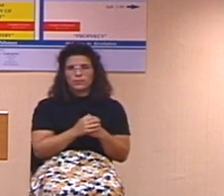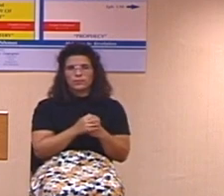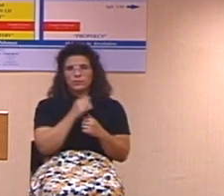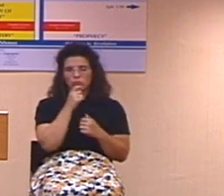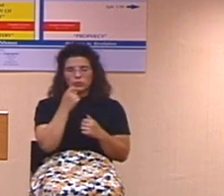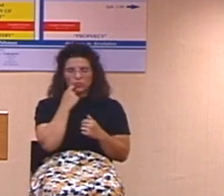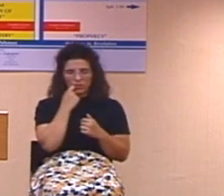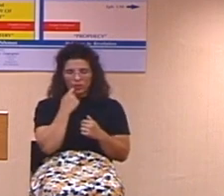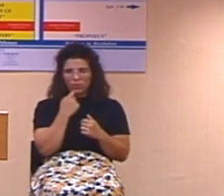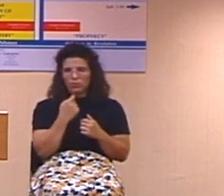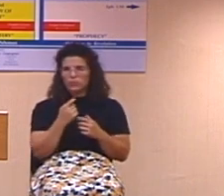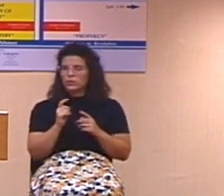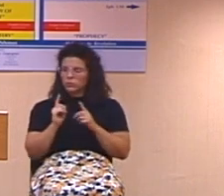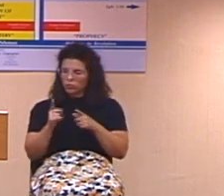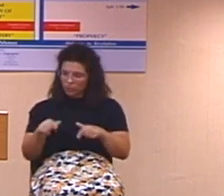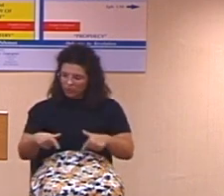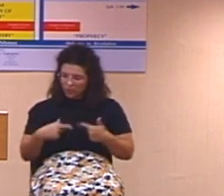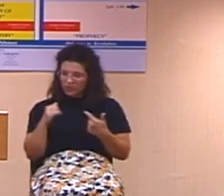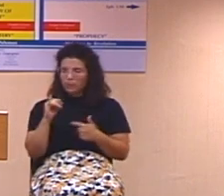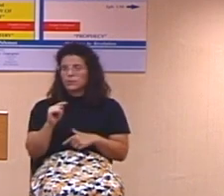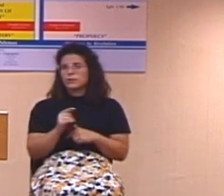now let's go live it.